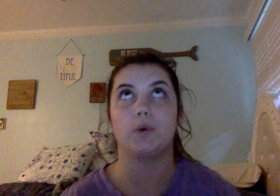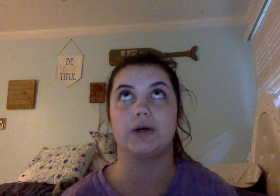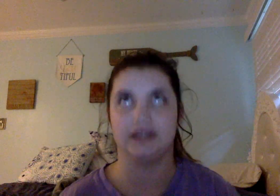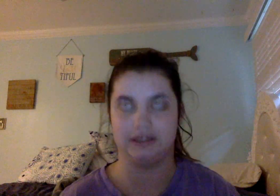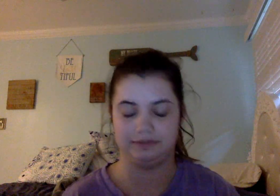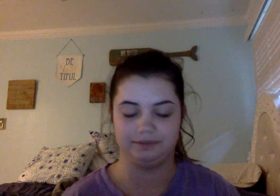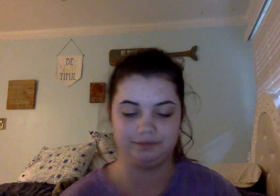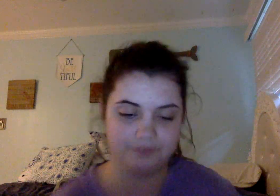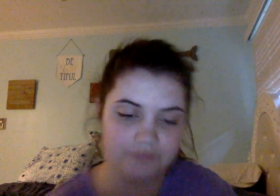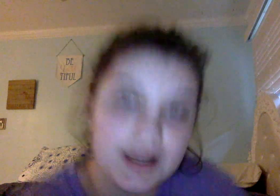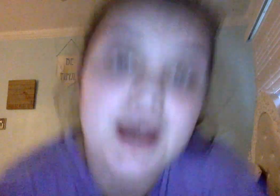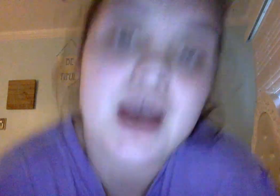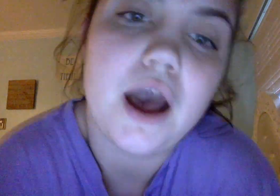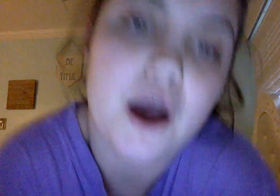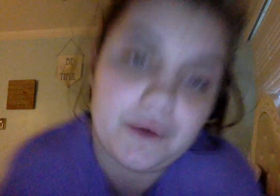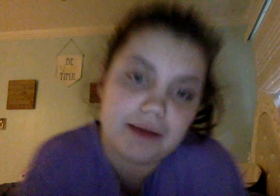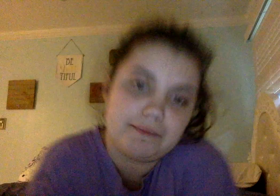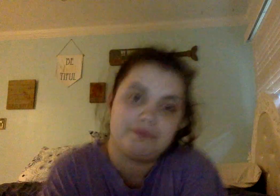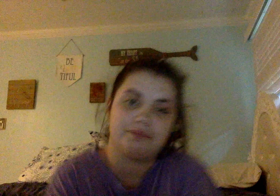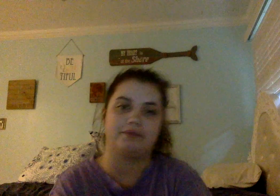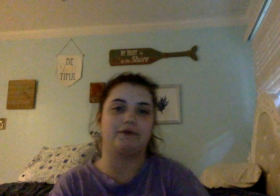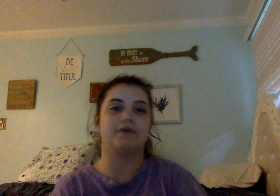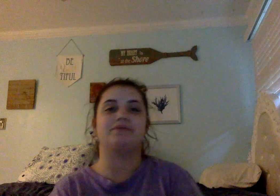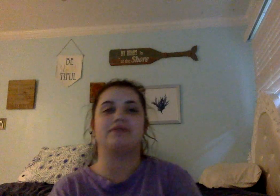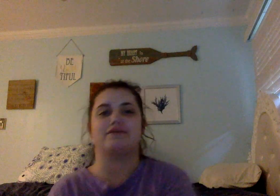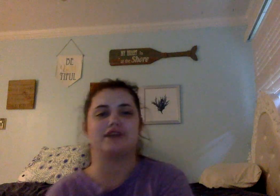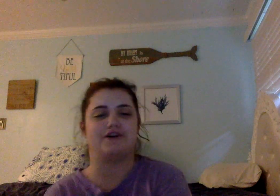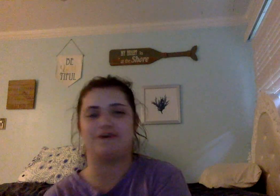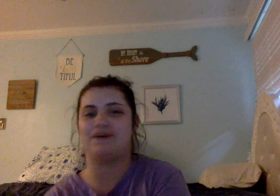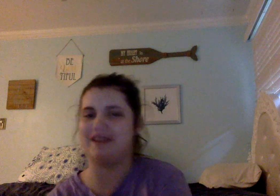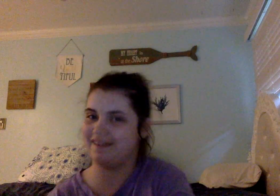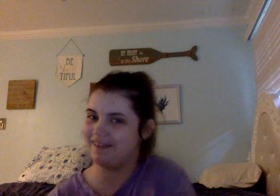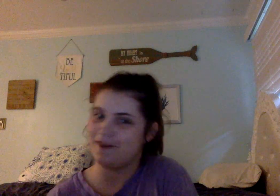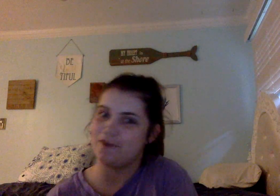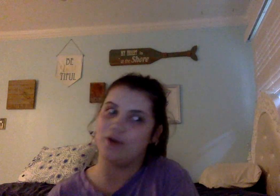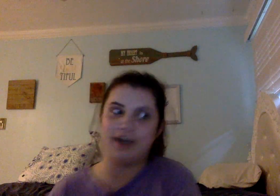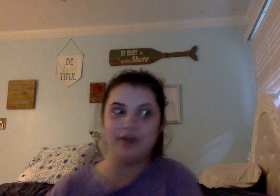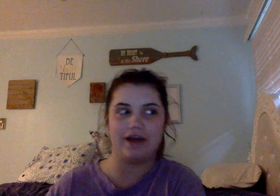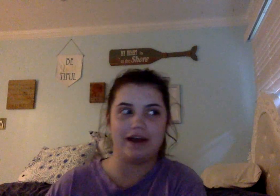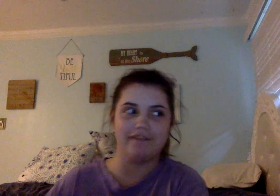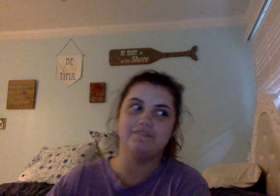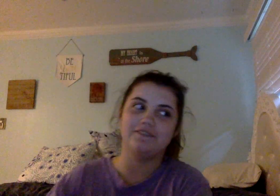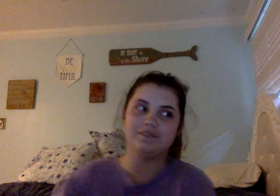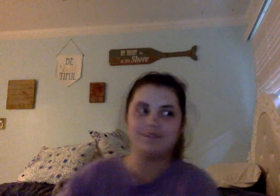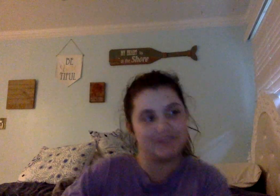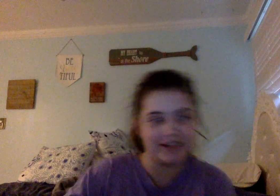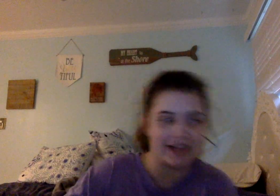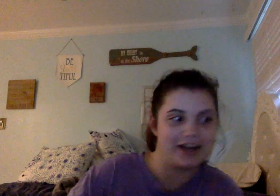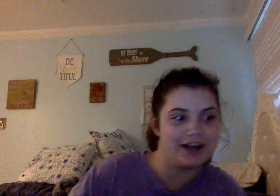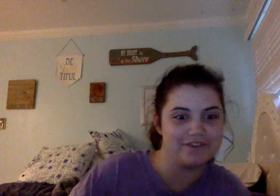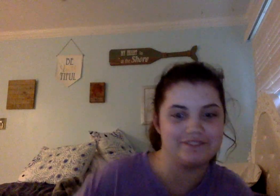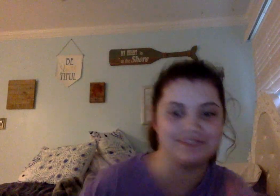important. Okay. Well, that was kind of awkward. Why did I do that? I don't know.